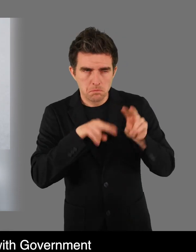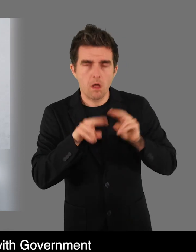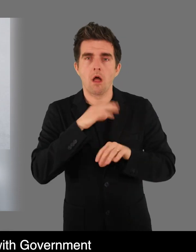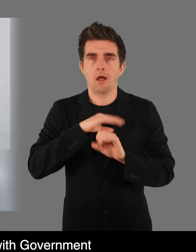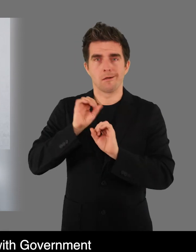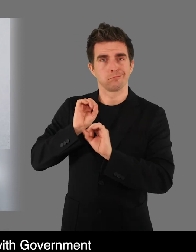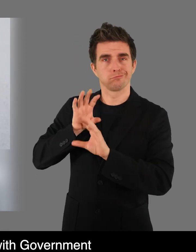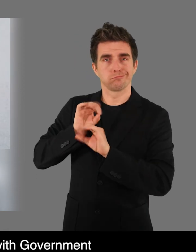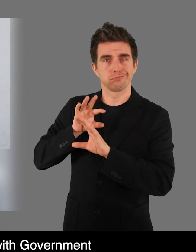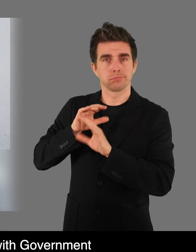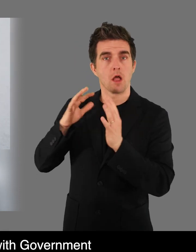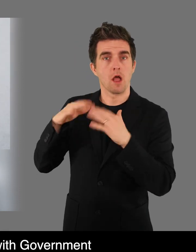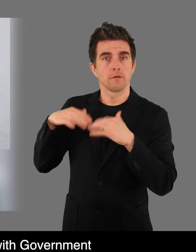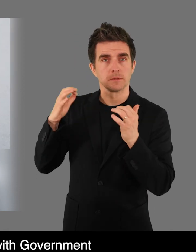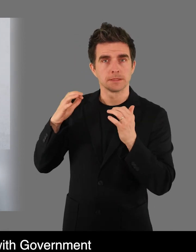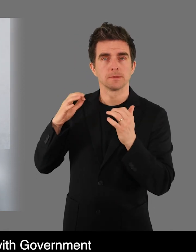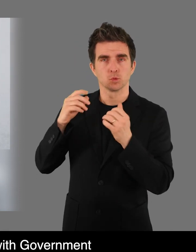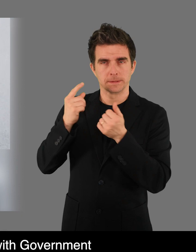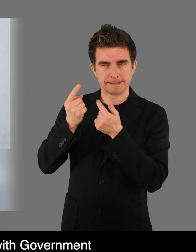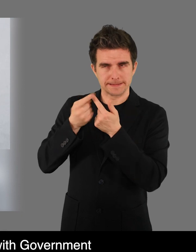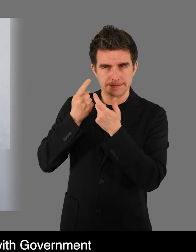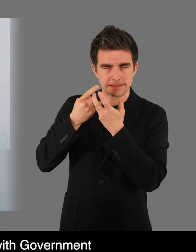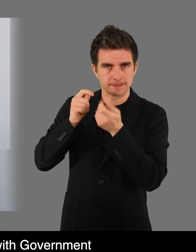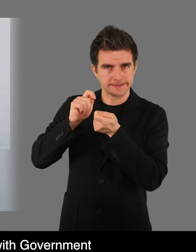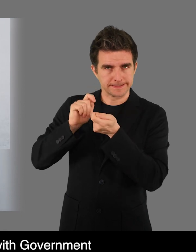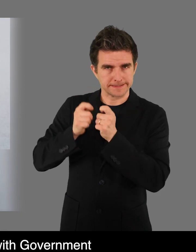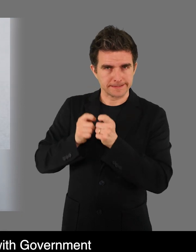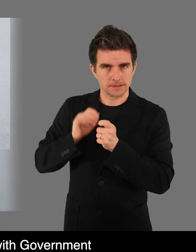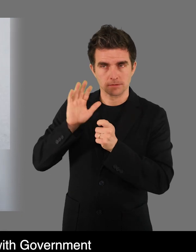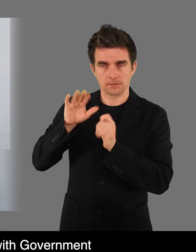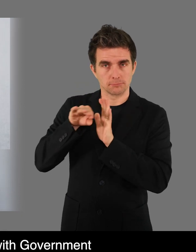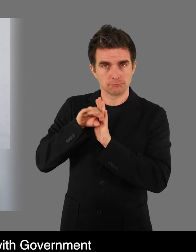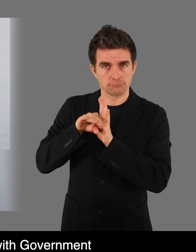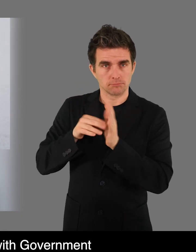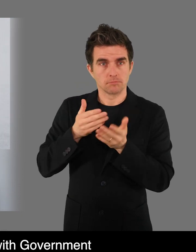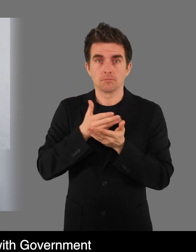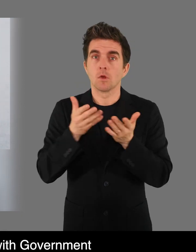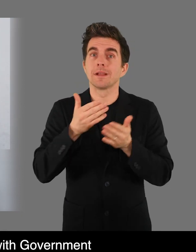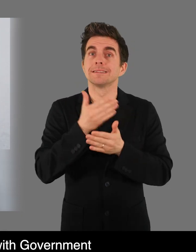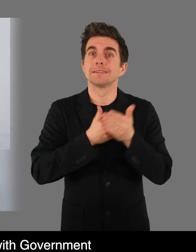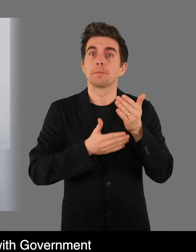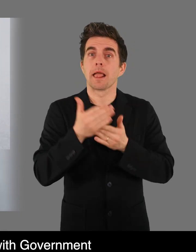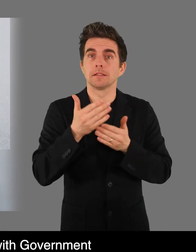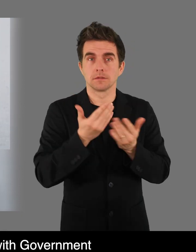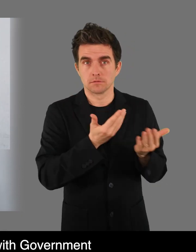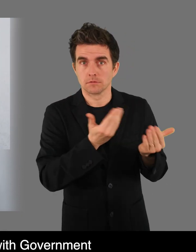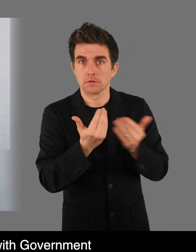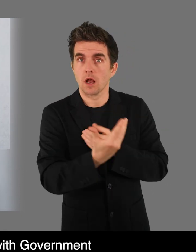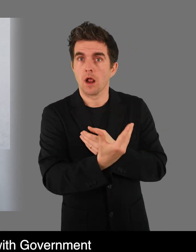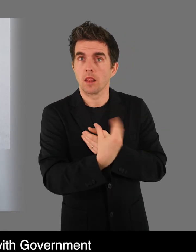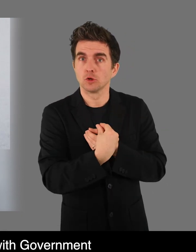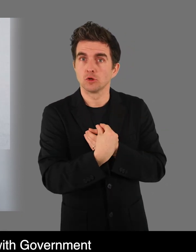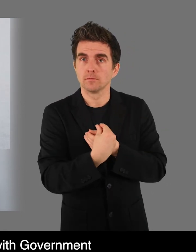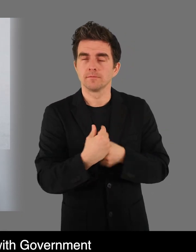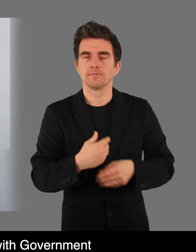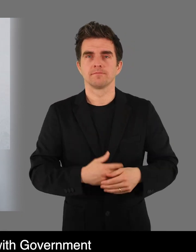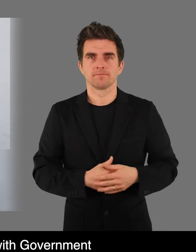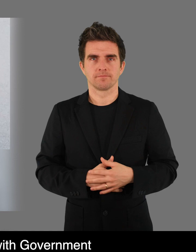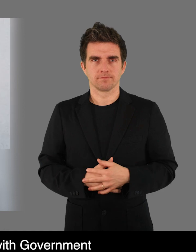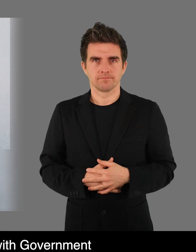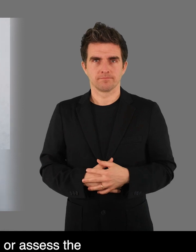with government to review those policies for disability